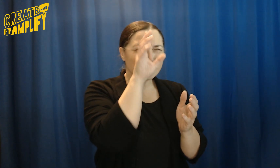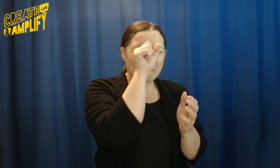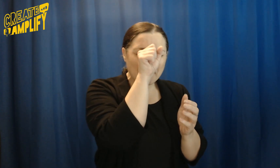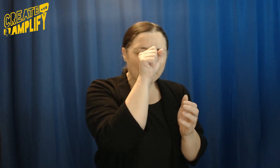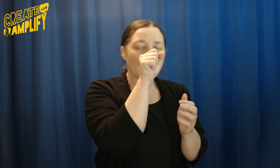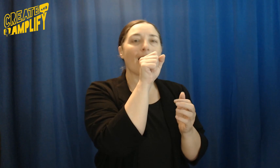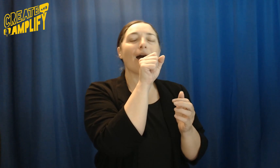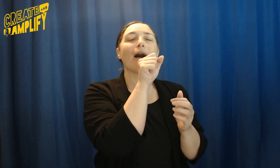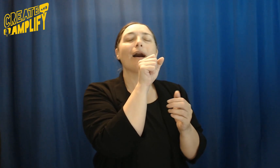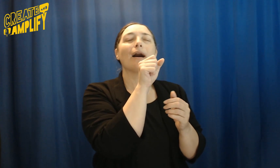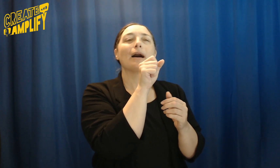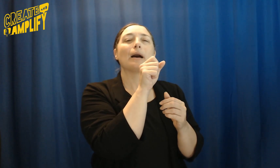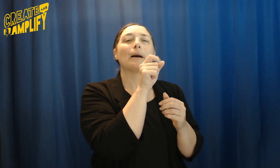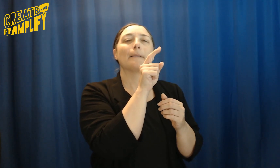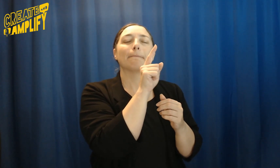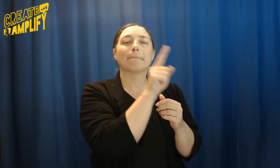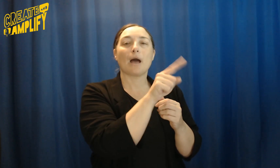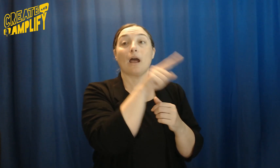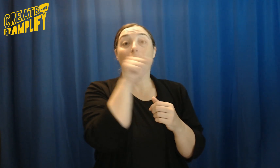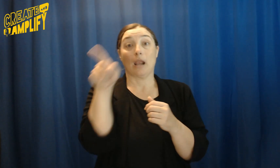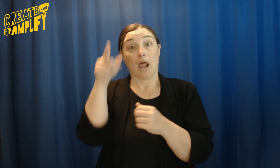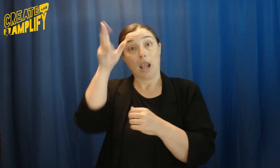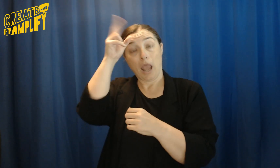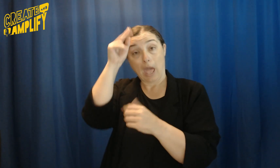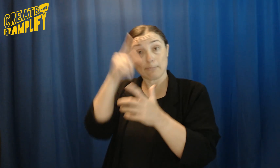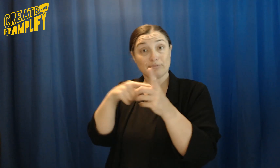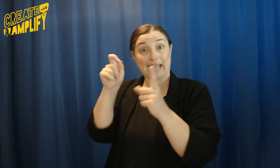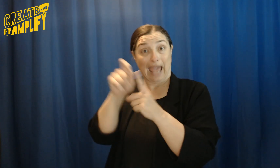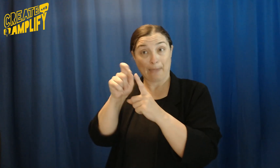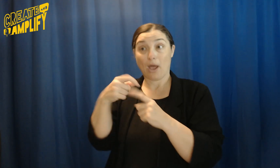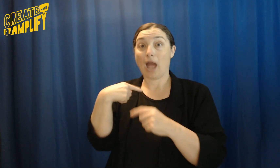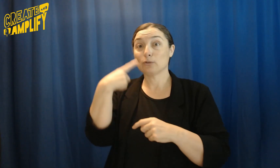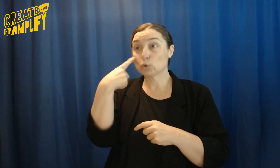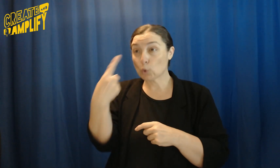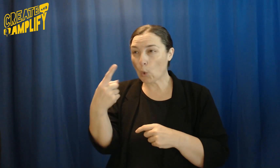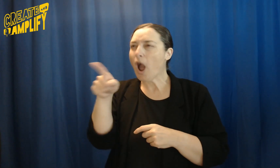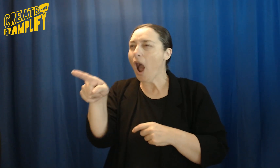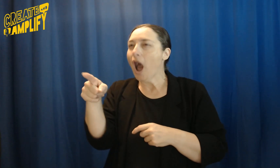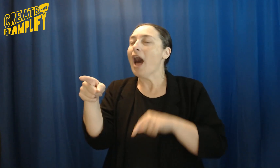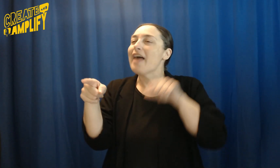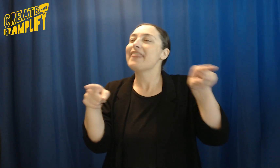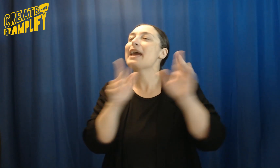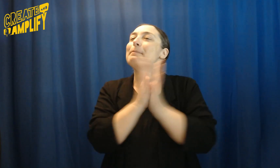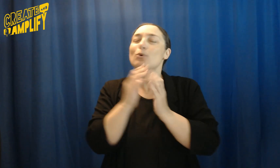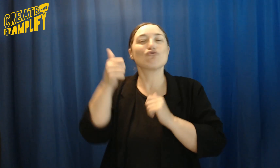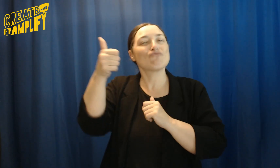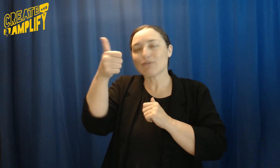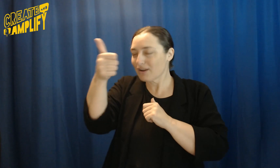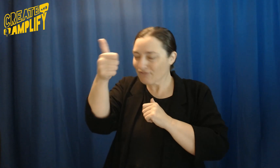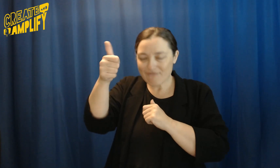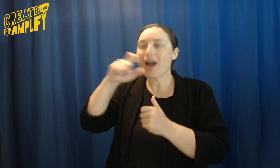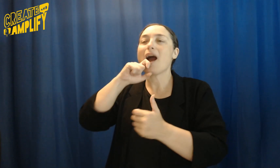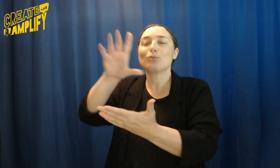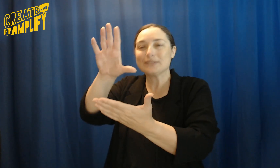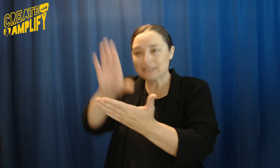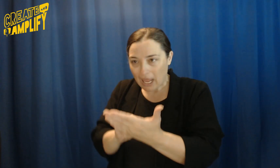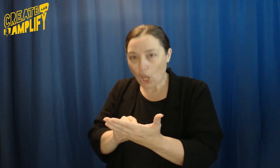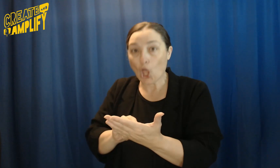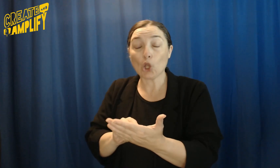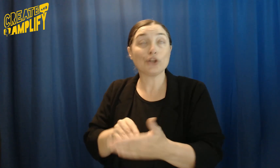cover on the library app and I thought, "Oh yeah, I'll download that. That's nice. That's Conrad's friend." And it was a completely different book and it's